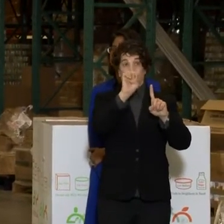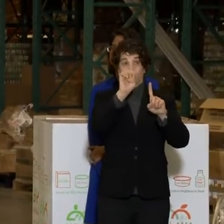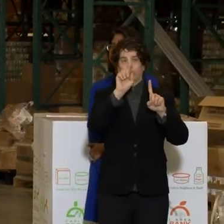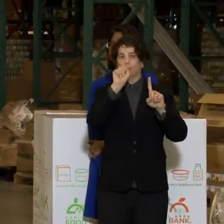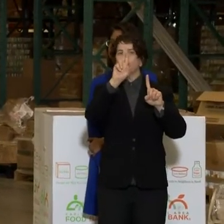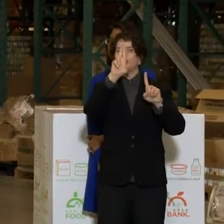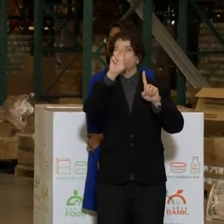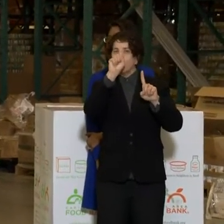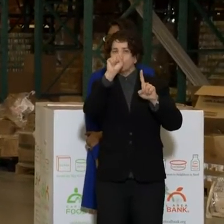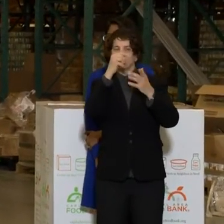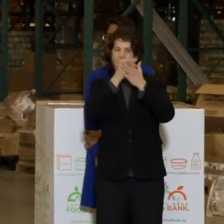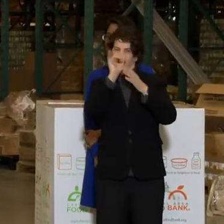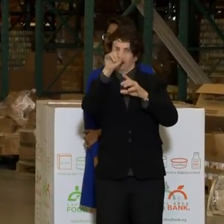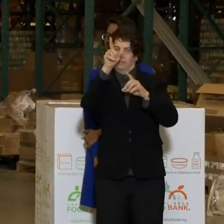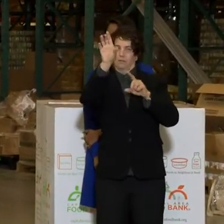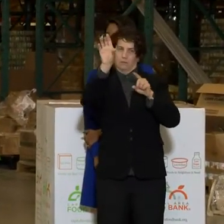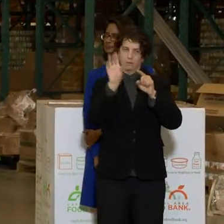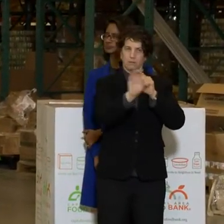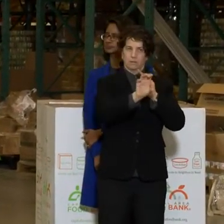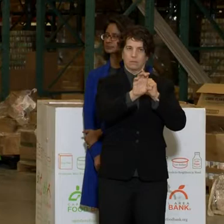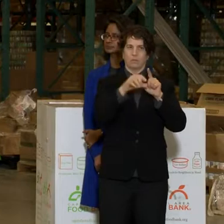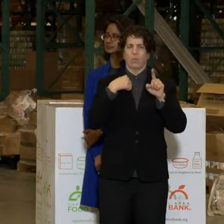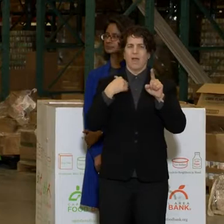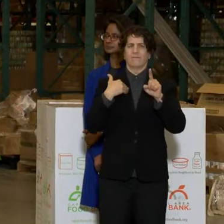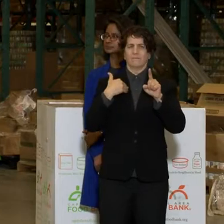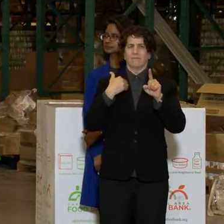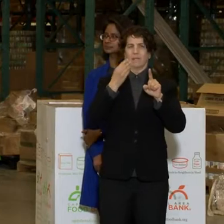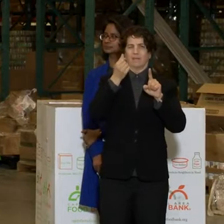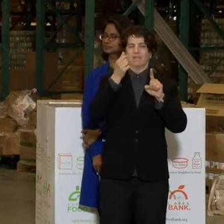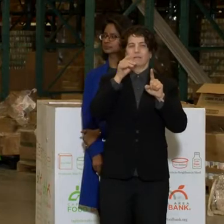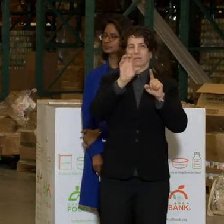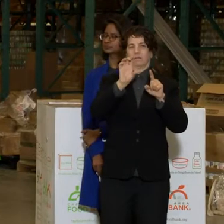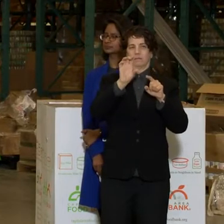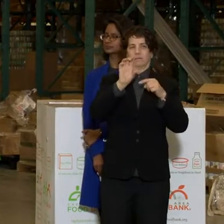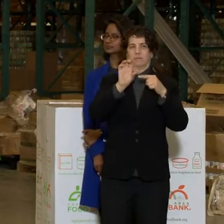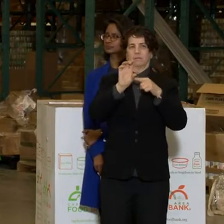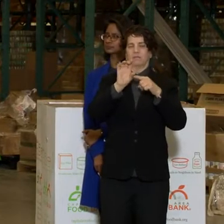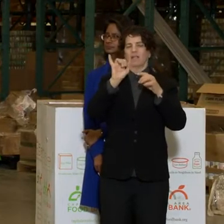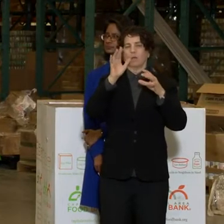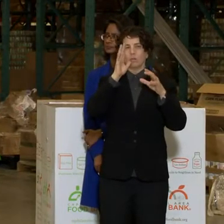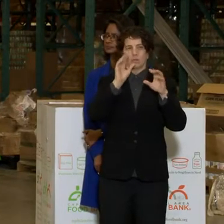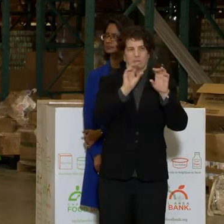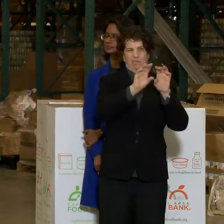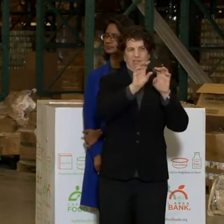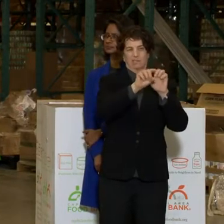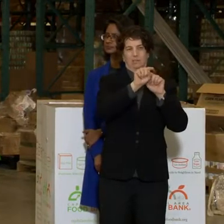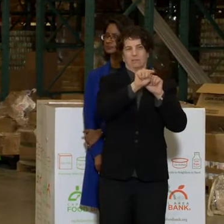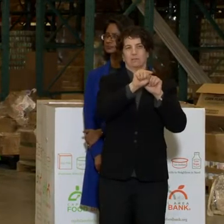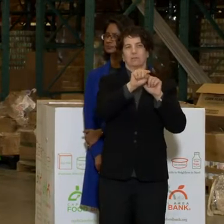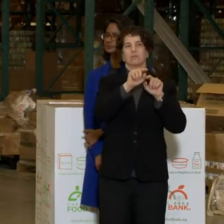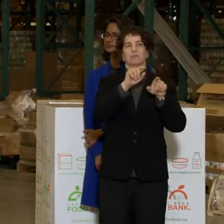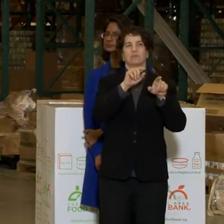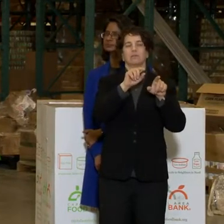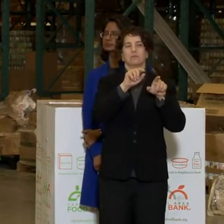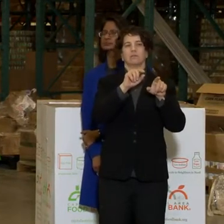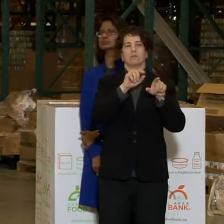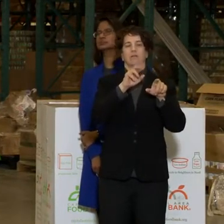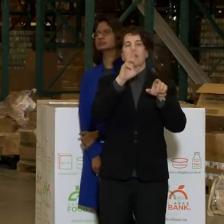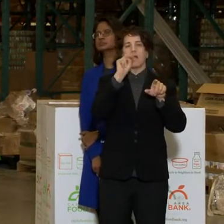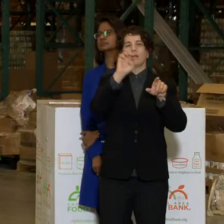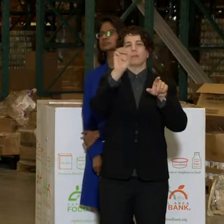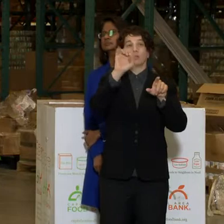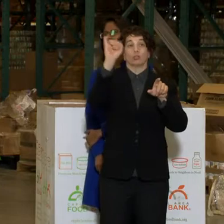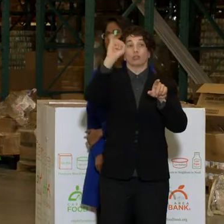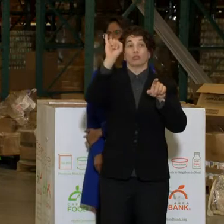unemployment insurance, we have a fund, and that's how we pay unemployment insurance claims.